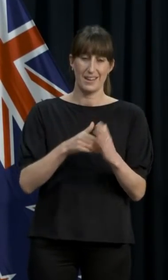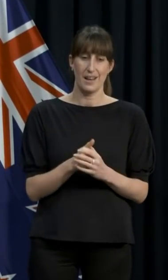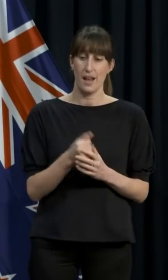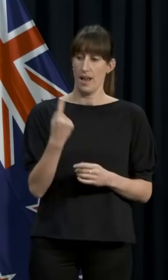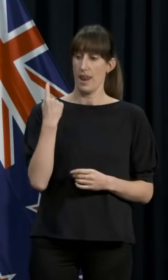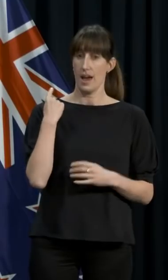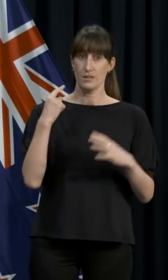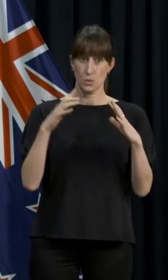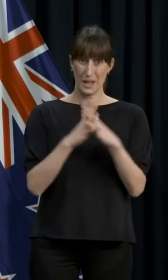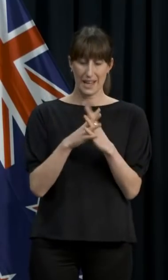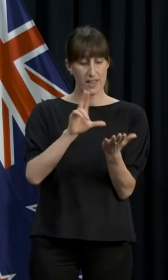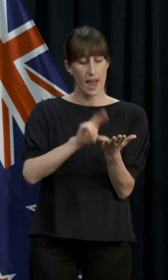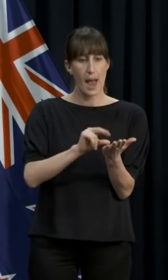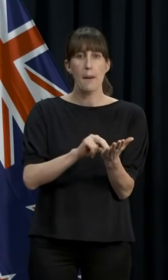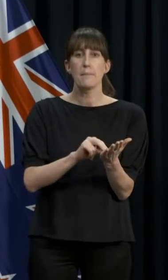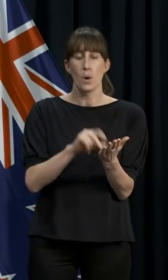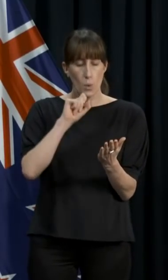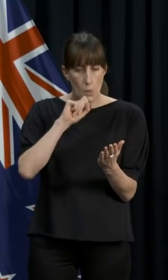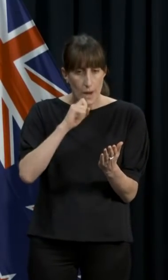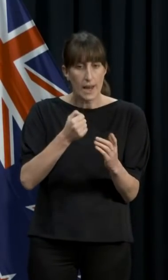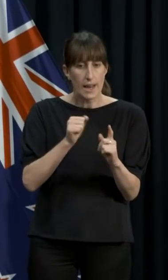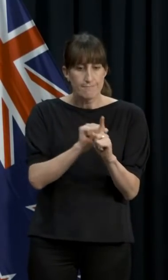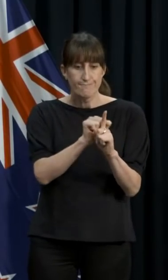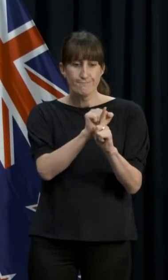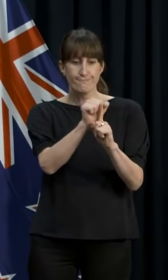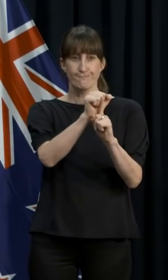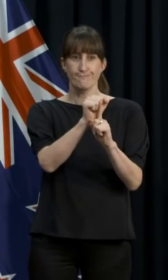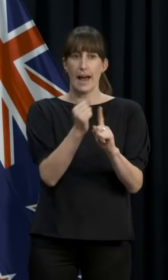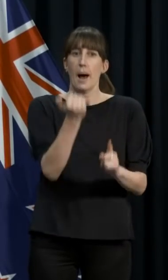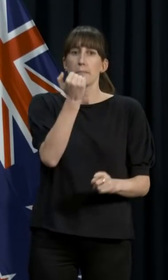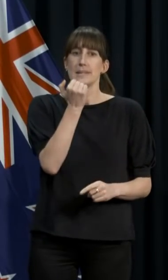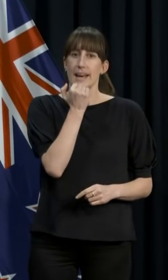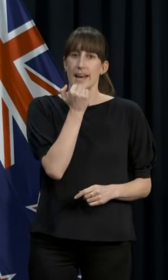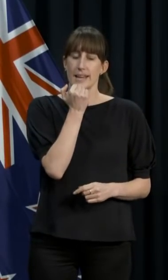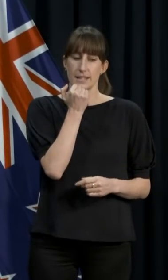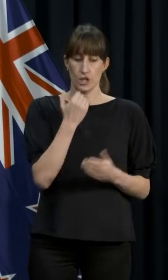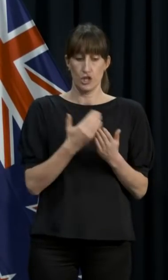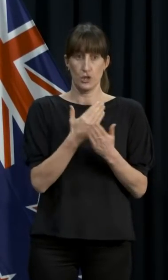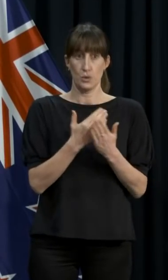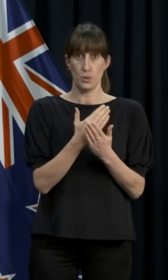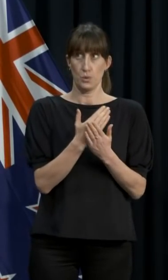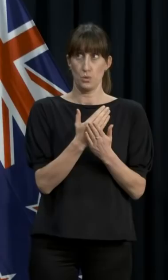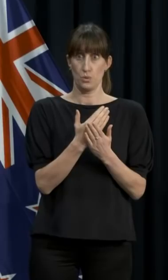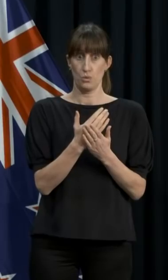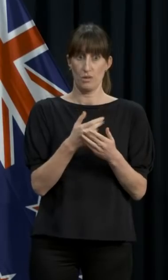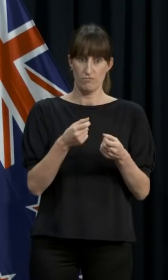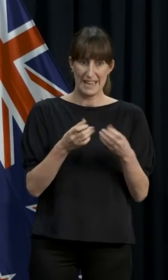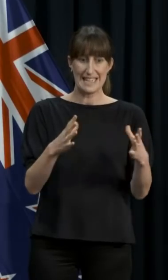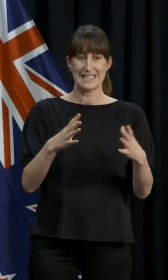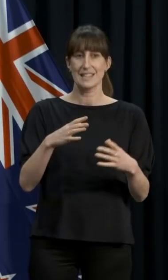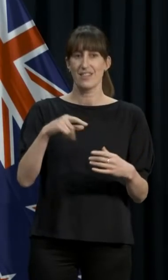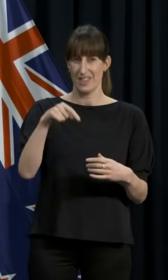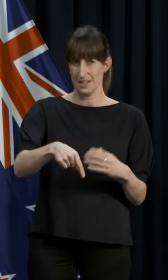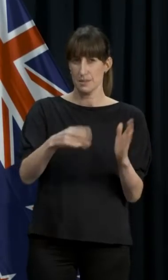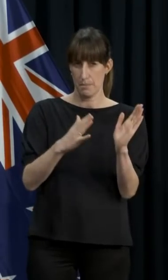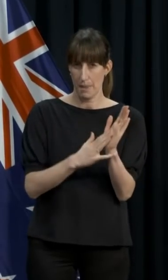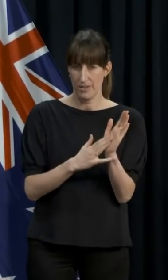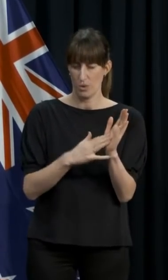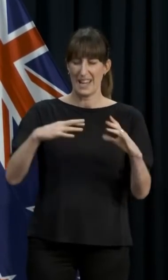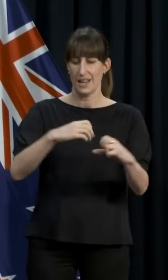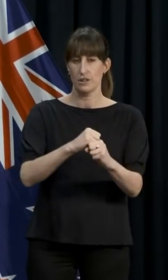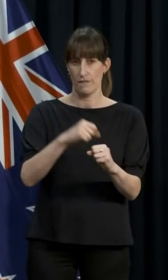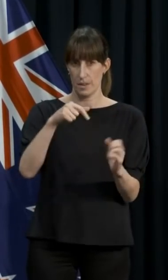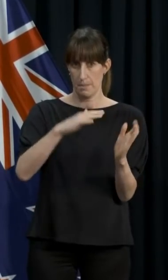week, the app is being updated. The next update is likely to be towards the end of this month or near the end of this month. That will include the